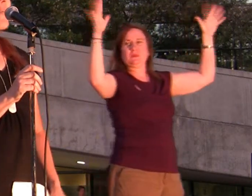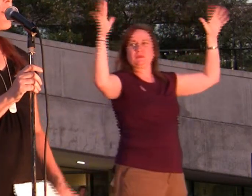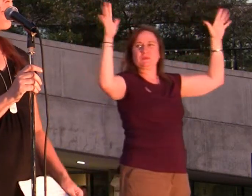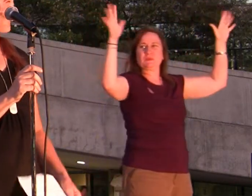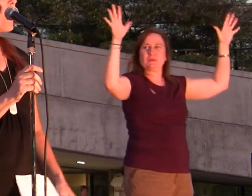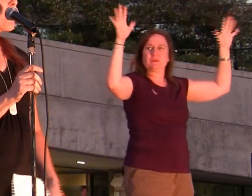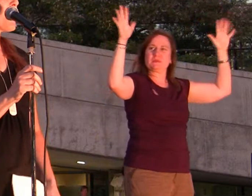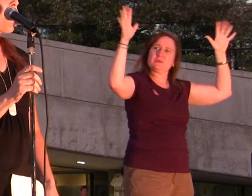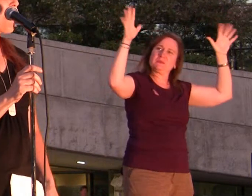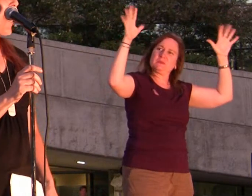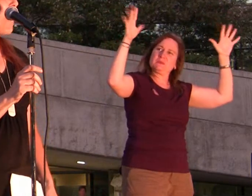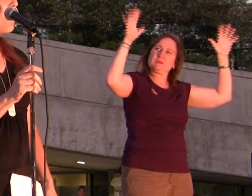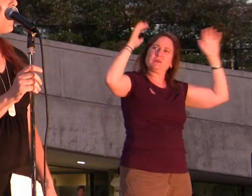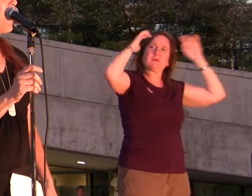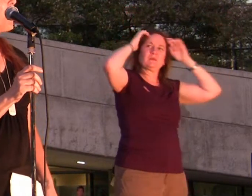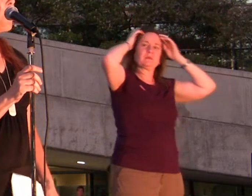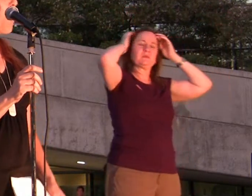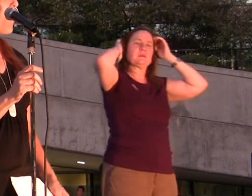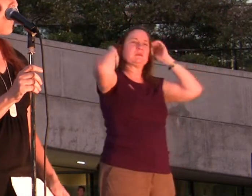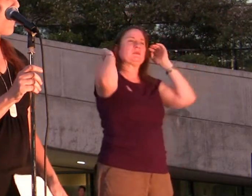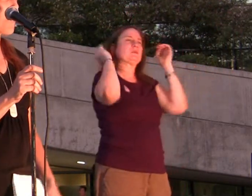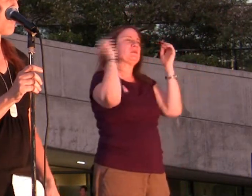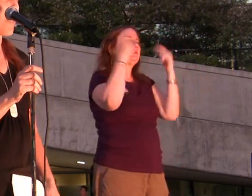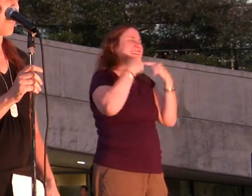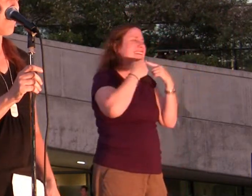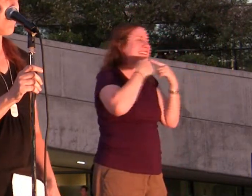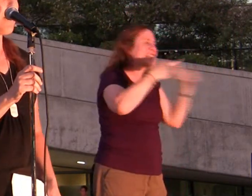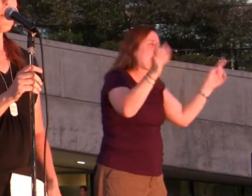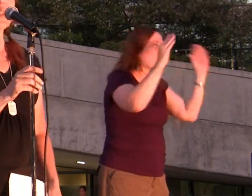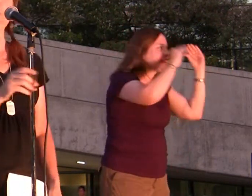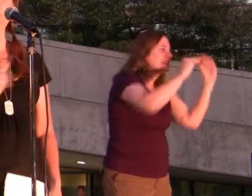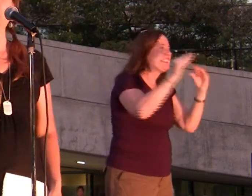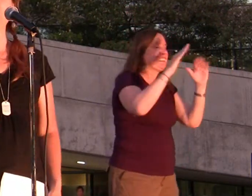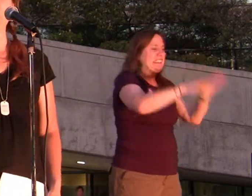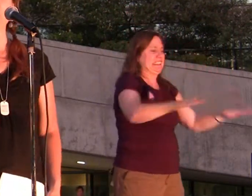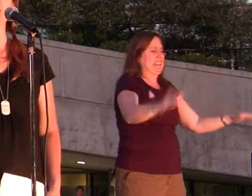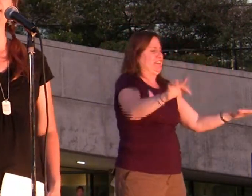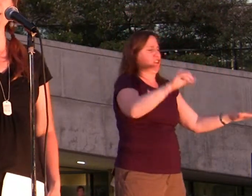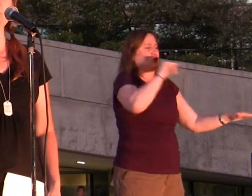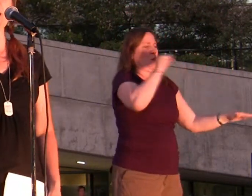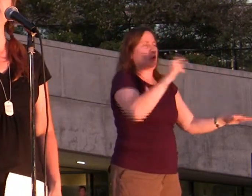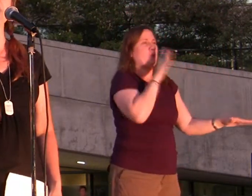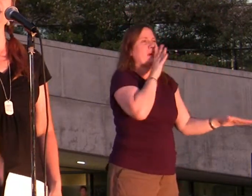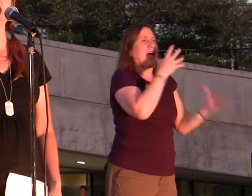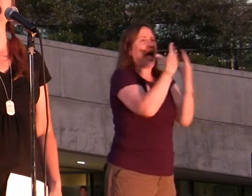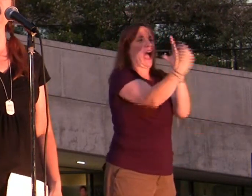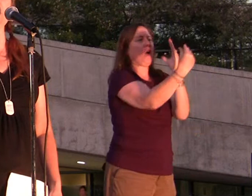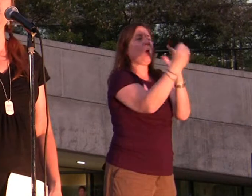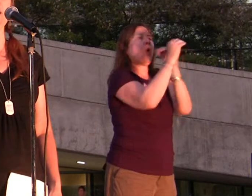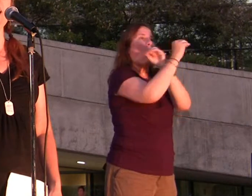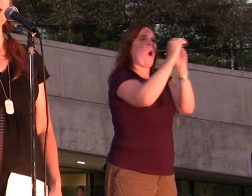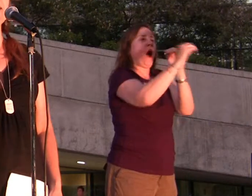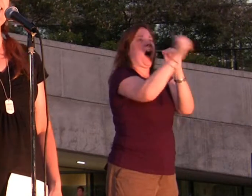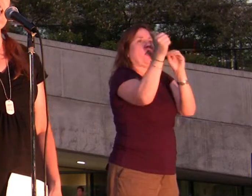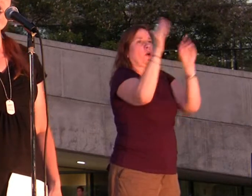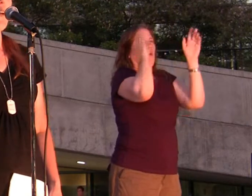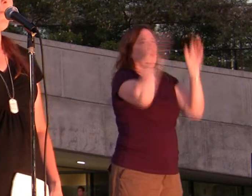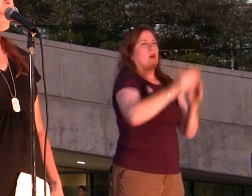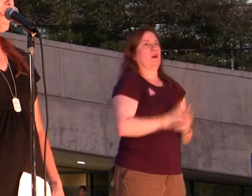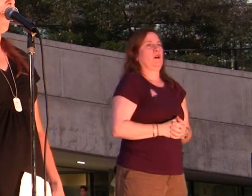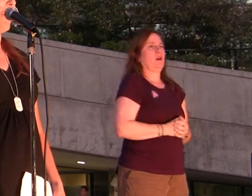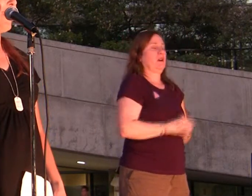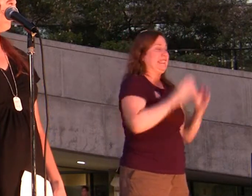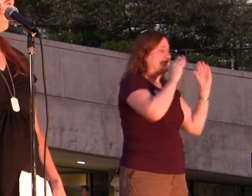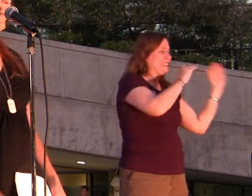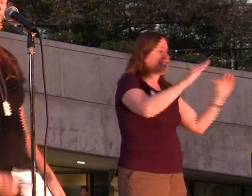Tell them that if they don't speak out, no one else will. So above all, teach them, teach your children, never